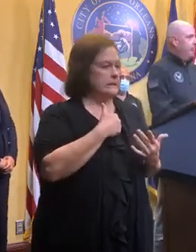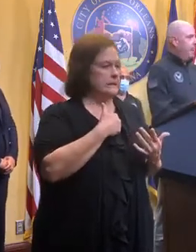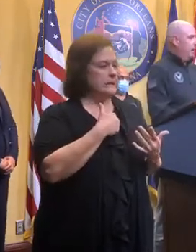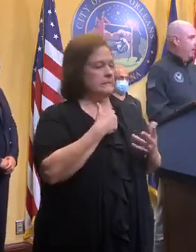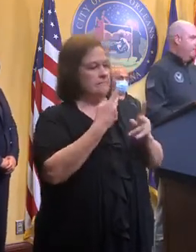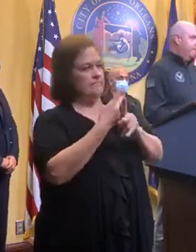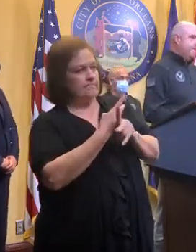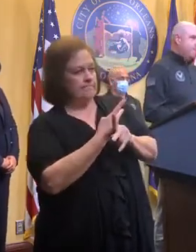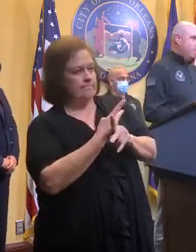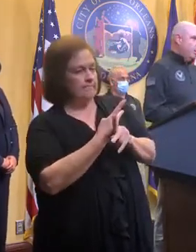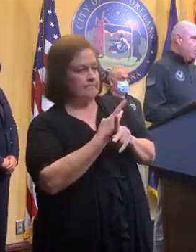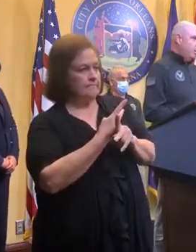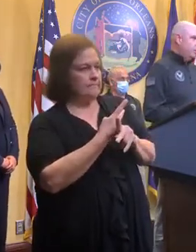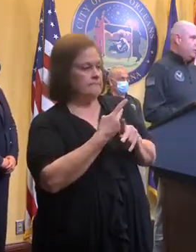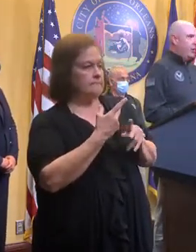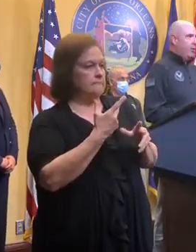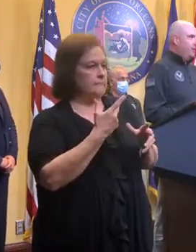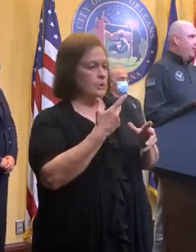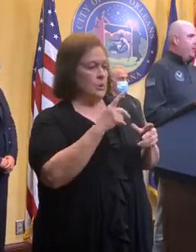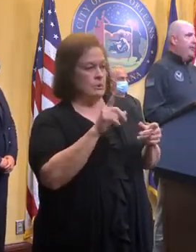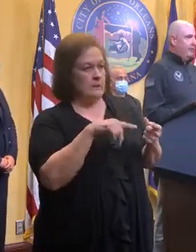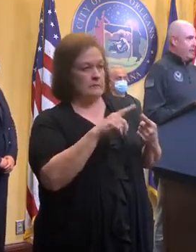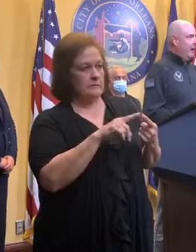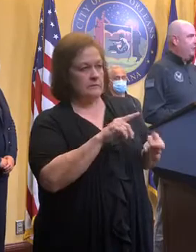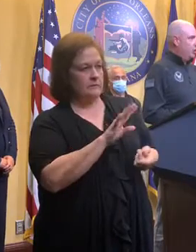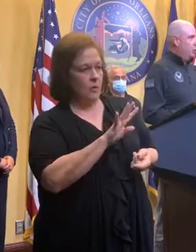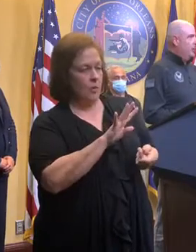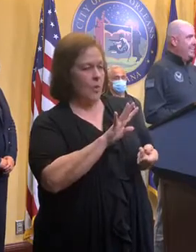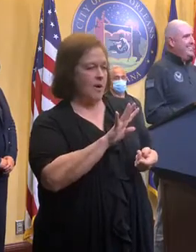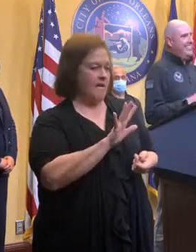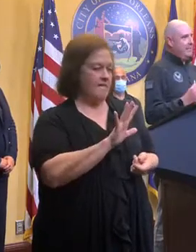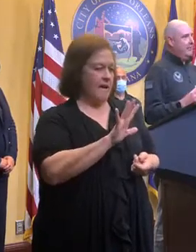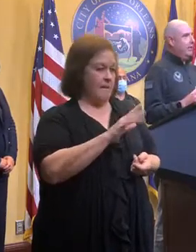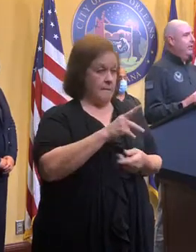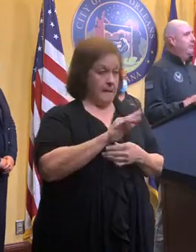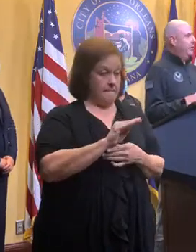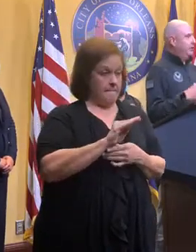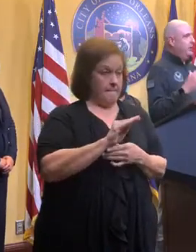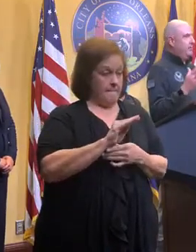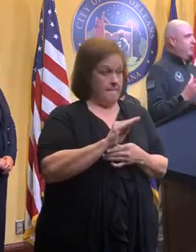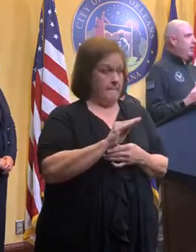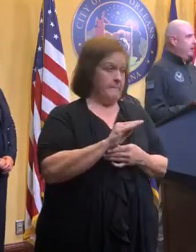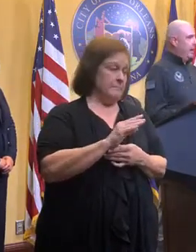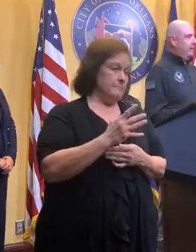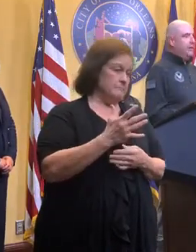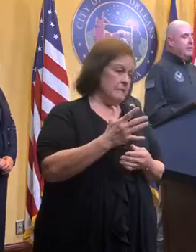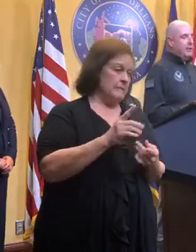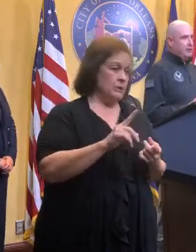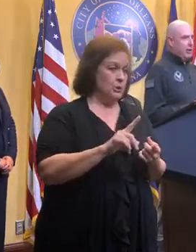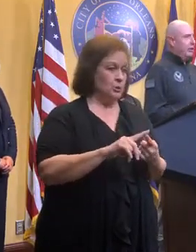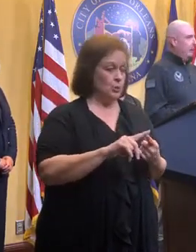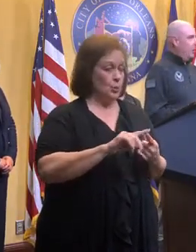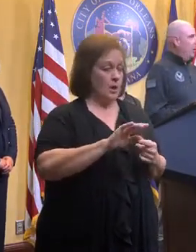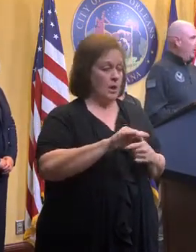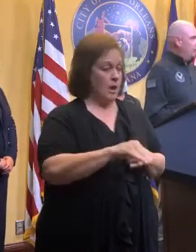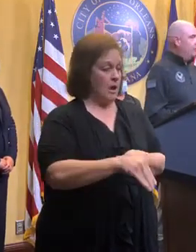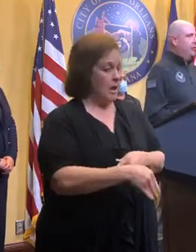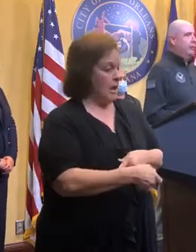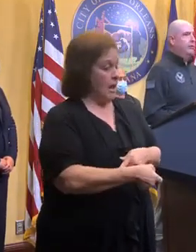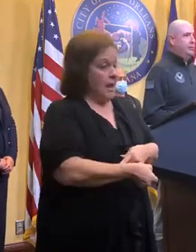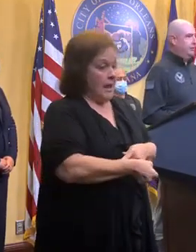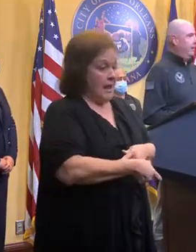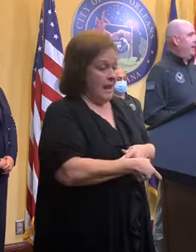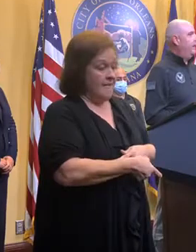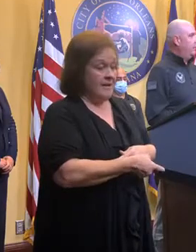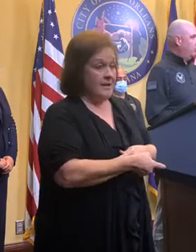frame of once you start around 4 or 5 in the afternoon into the evening, potentially up to about 11, talking about